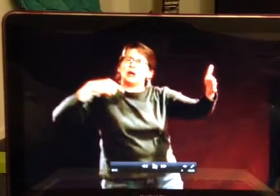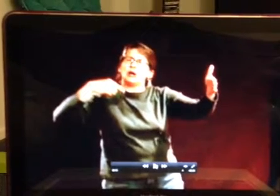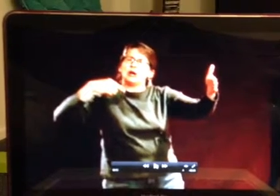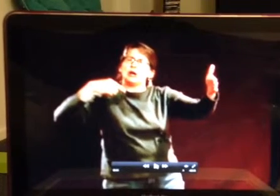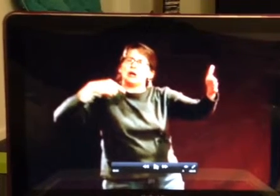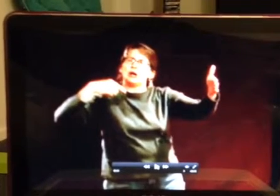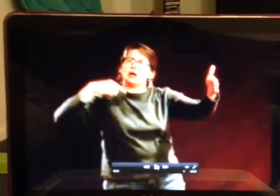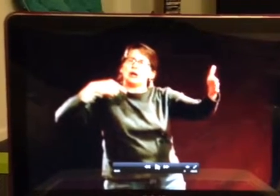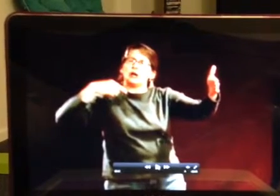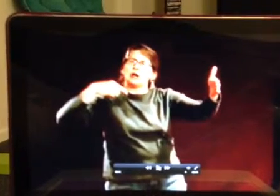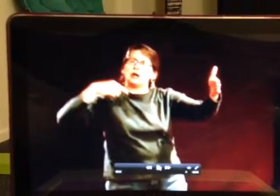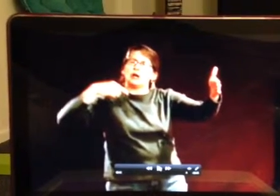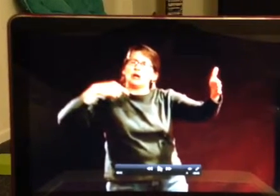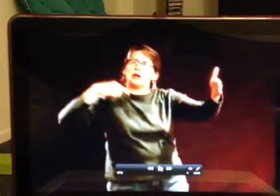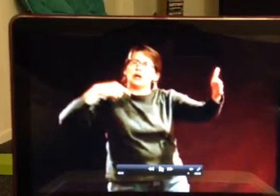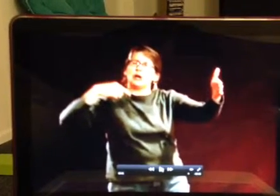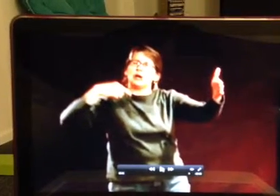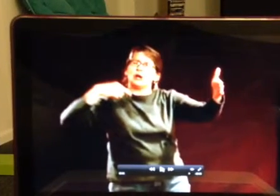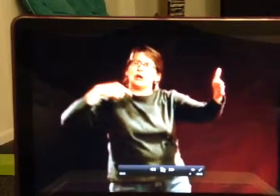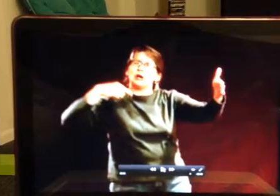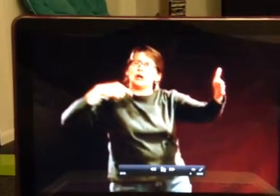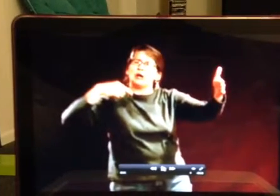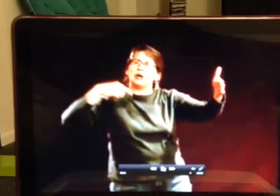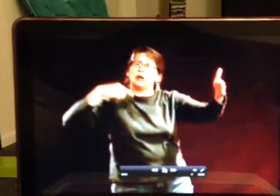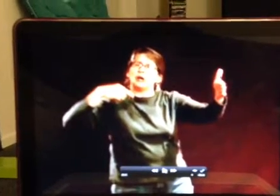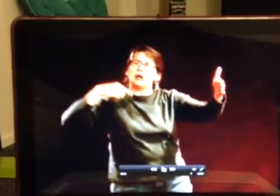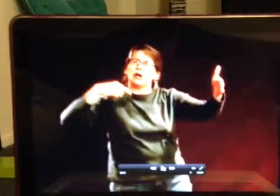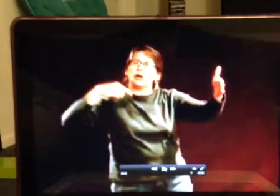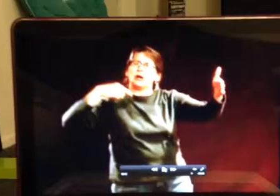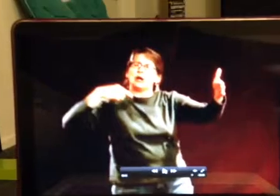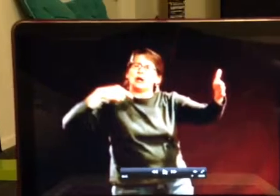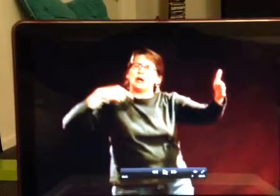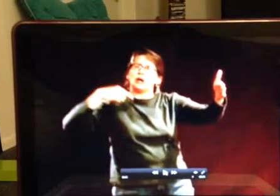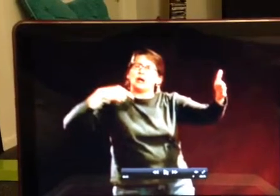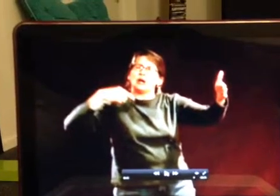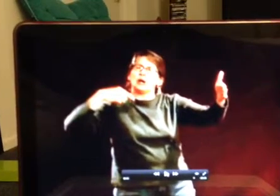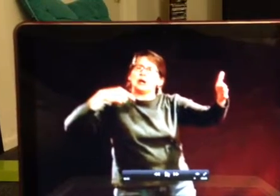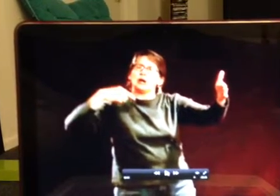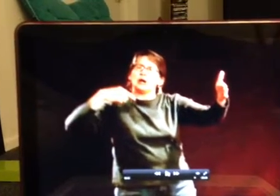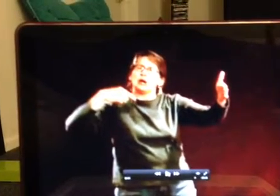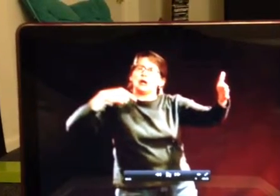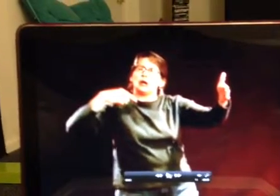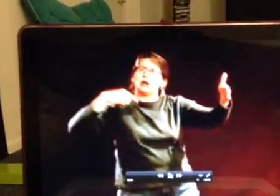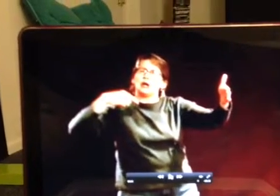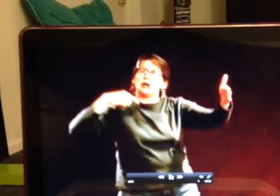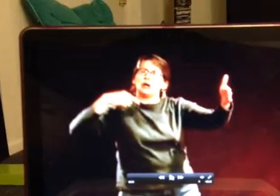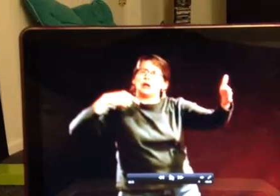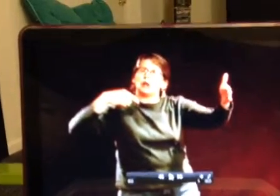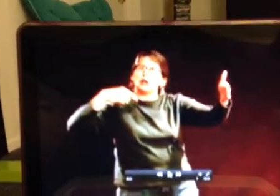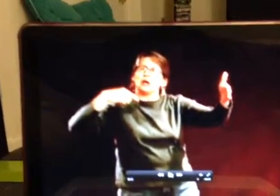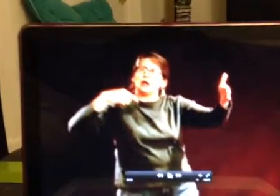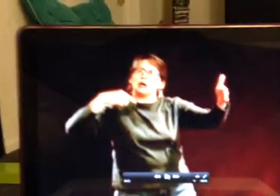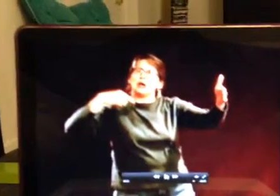on the boat because I had to kneel, and my knees hurt, and it was just really hard to paddle because the wind was blowing. So instead of